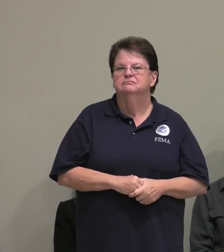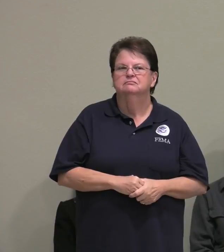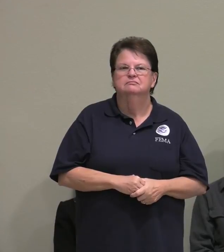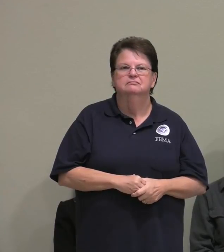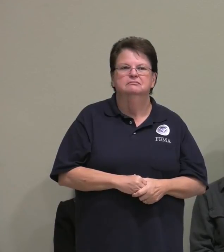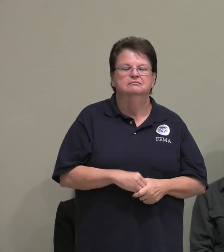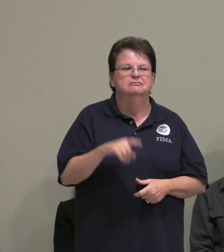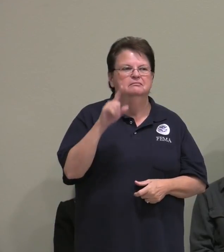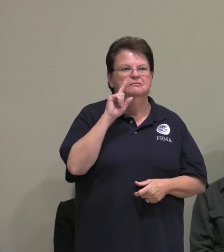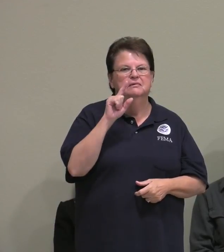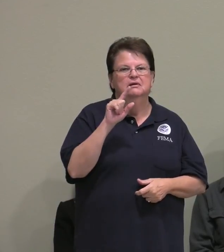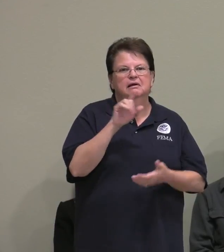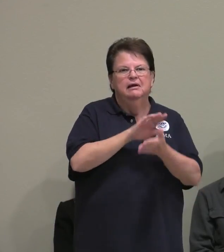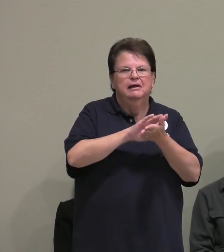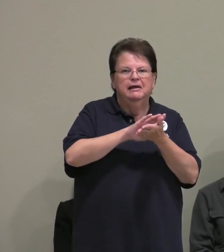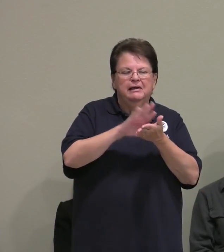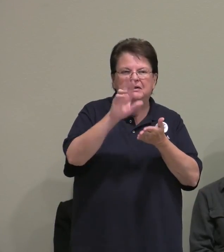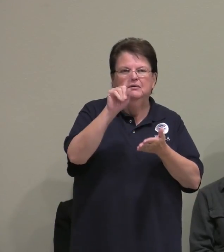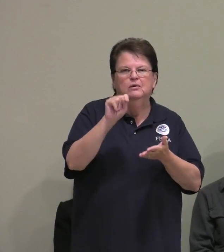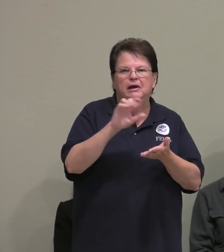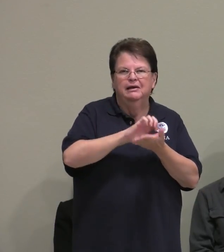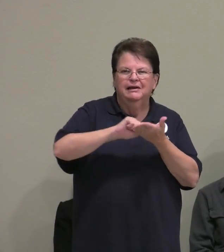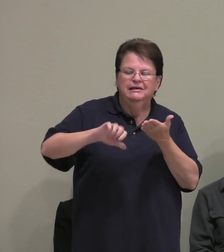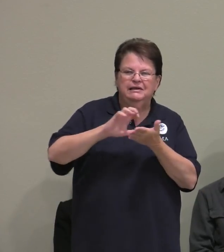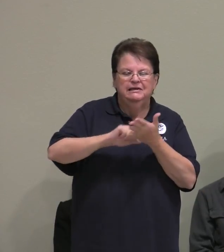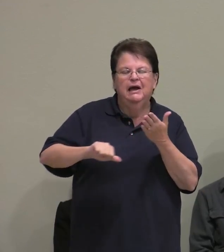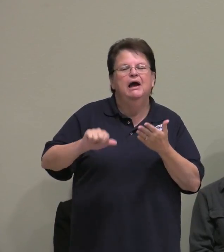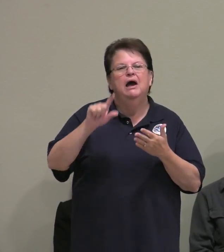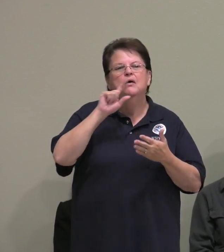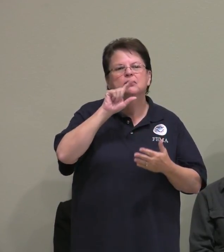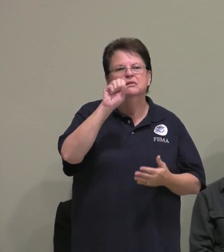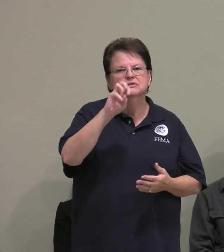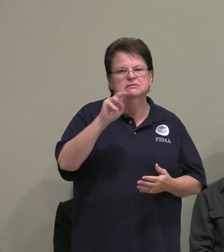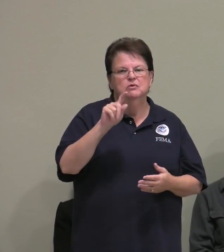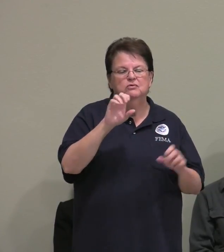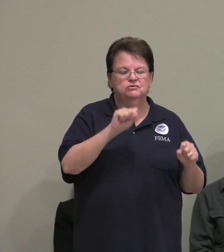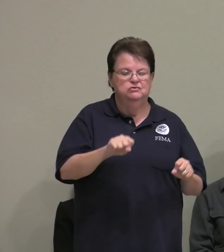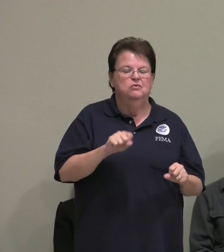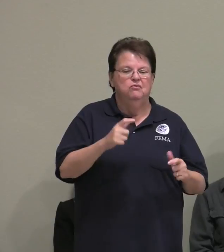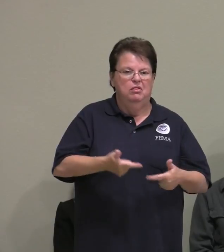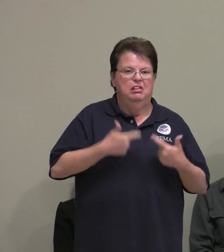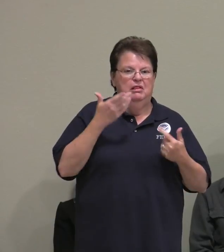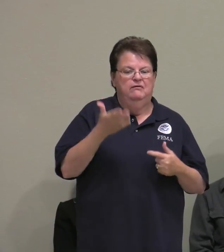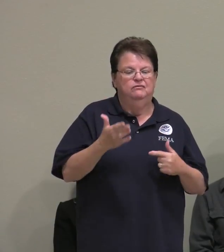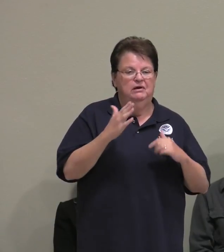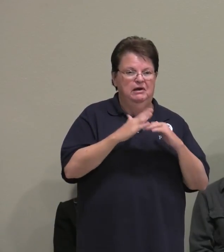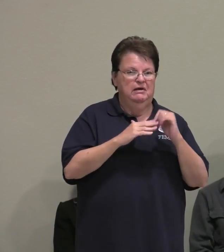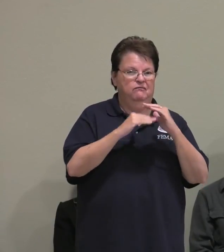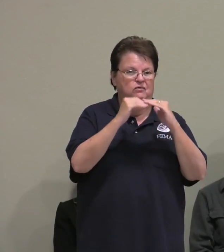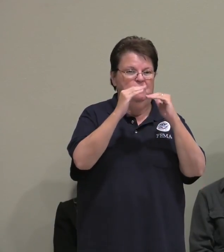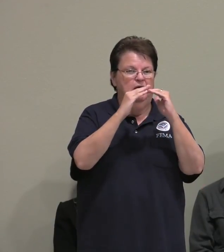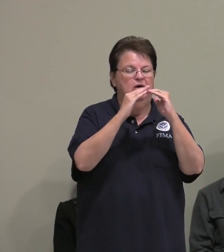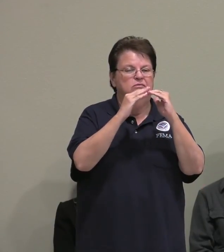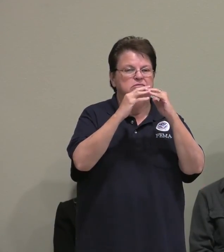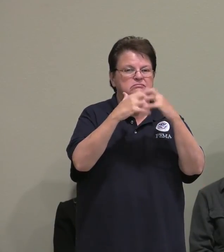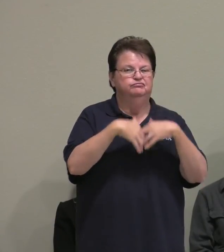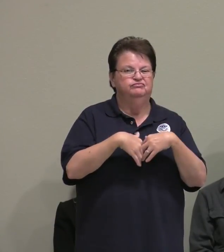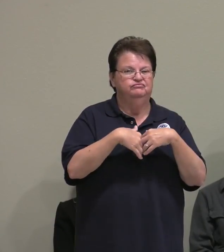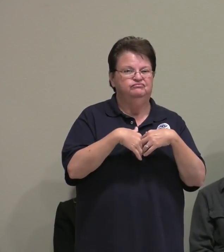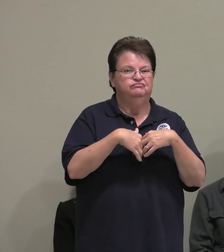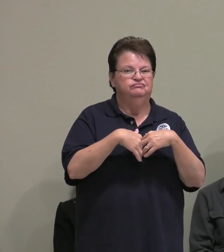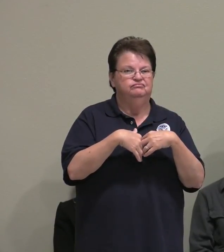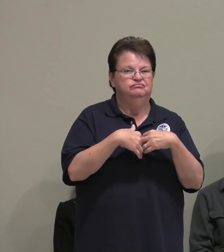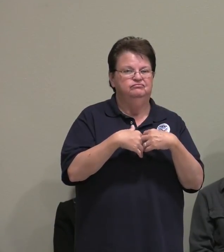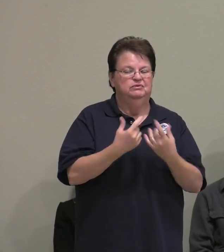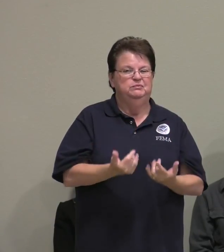clean right, build right, go in there and get rid of the smoke so you could live back there. If your house is burned to the ground like mine is,